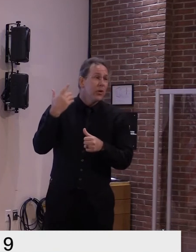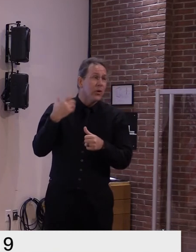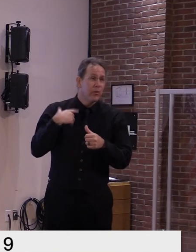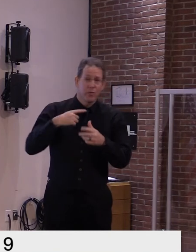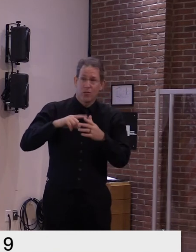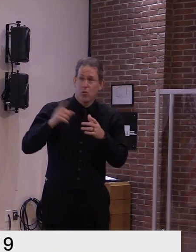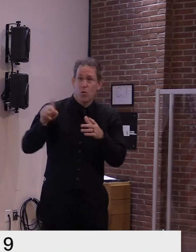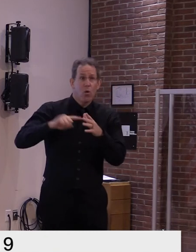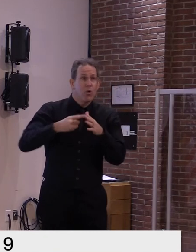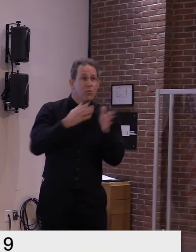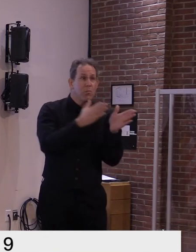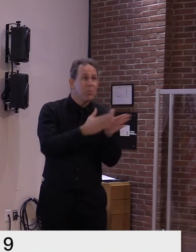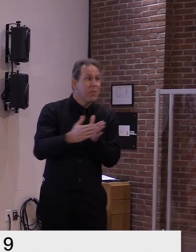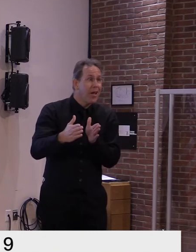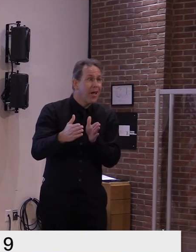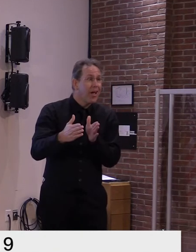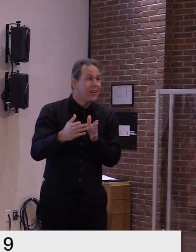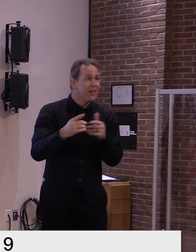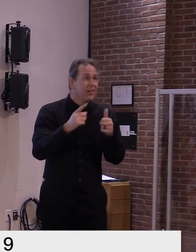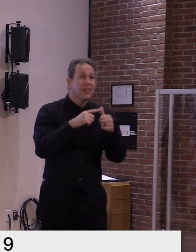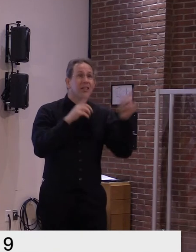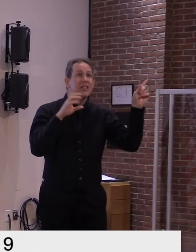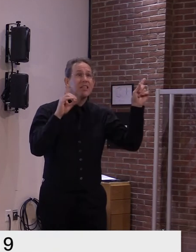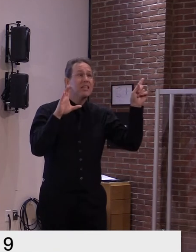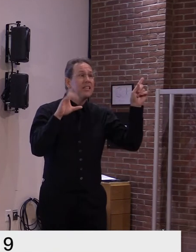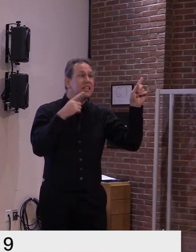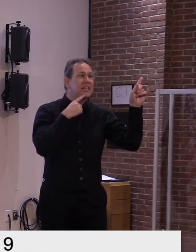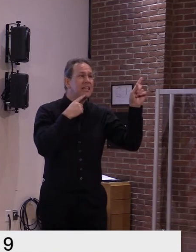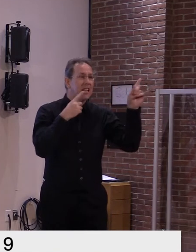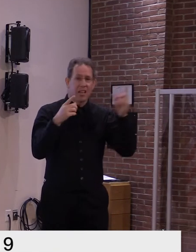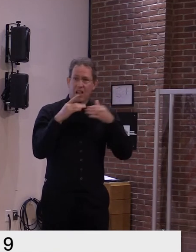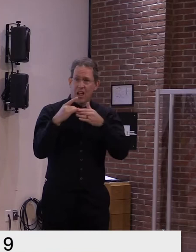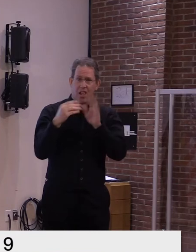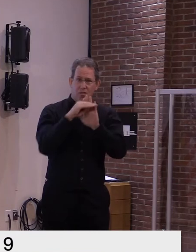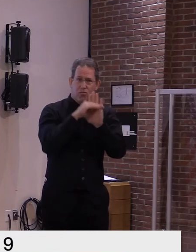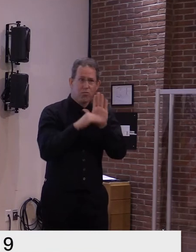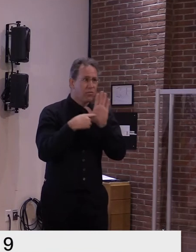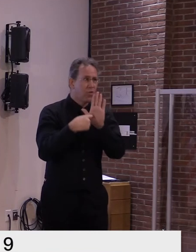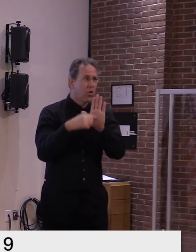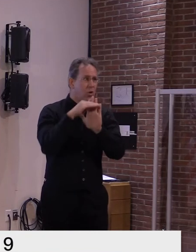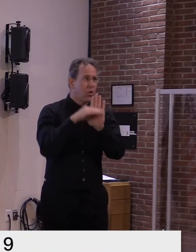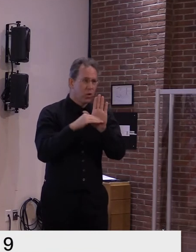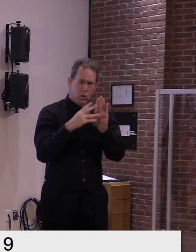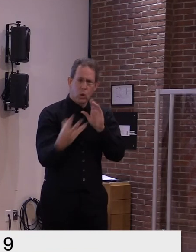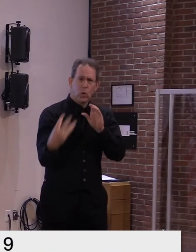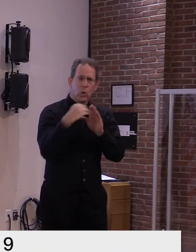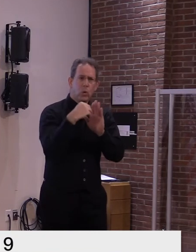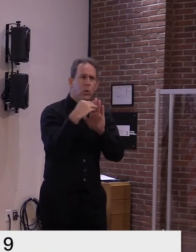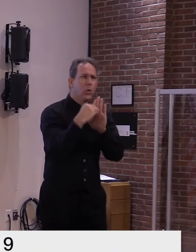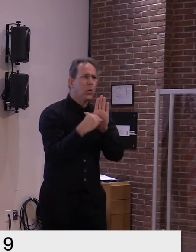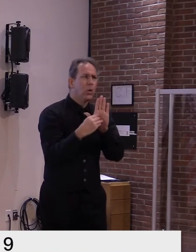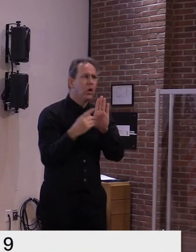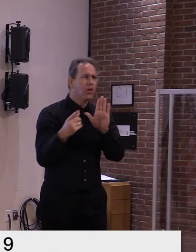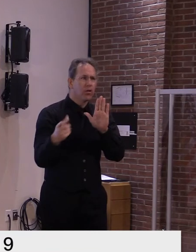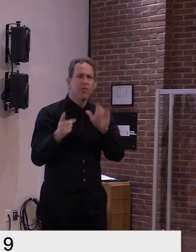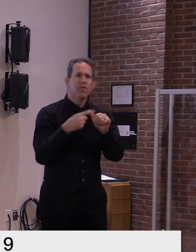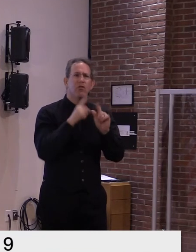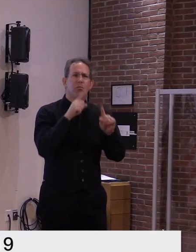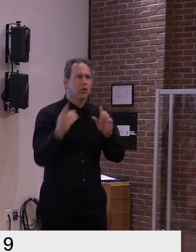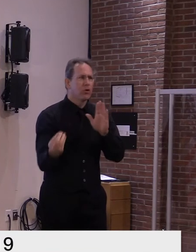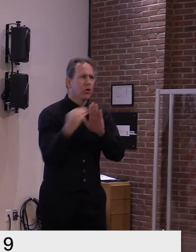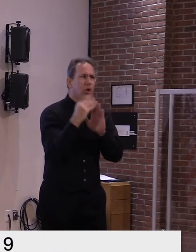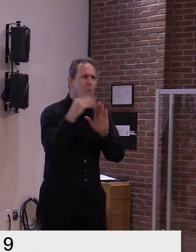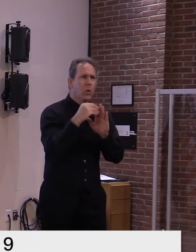advice from CDC, the guidelines from CDC were to have all emergency responders get it before the general public. I'm wondering who in